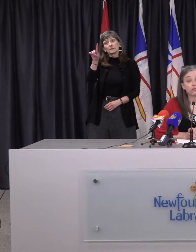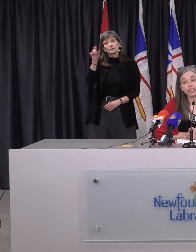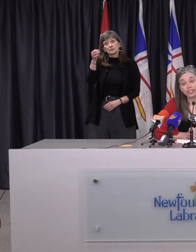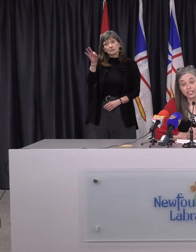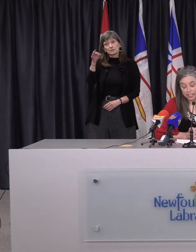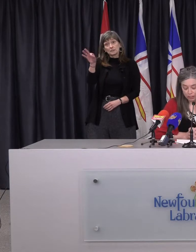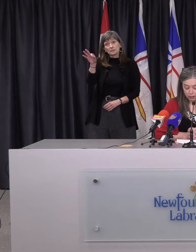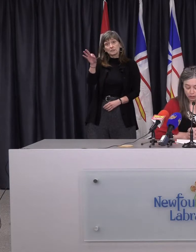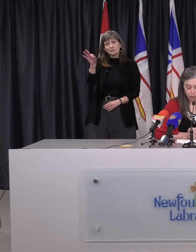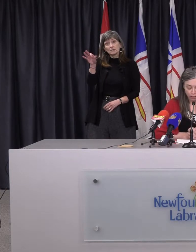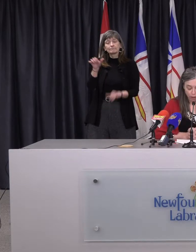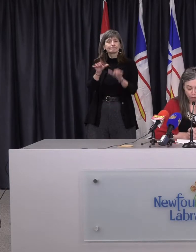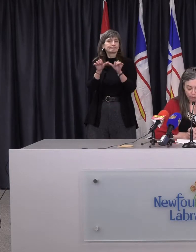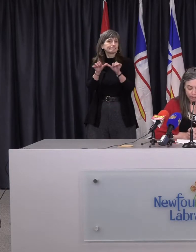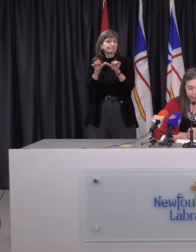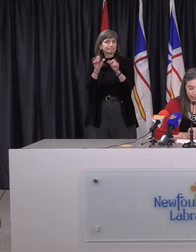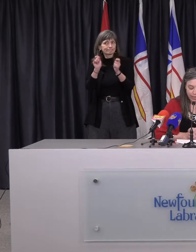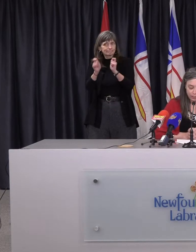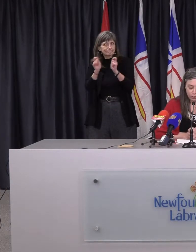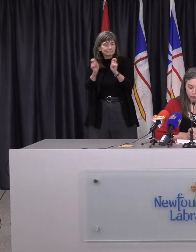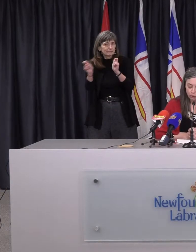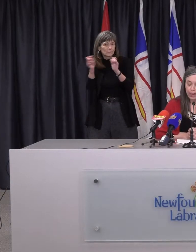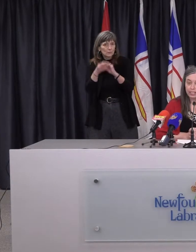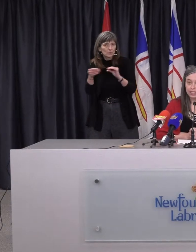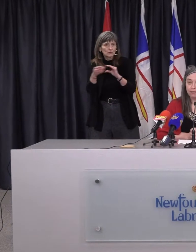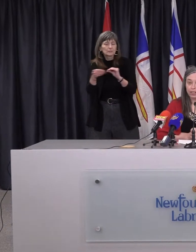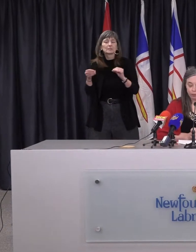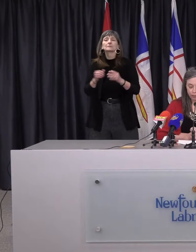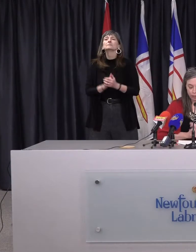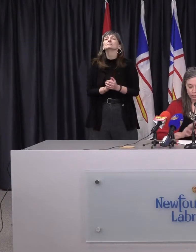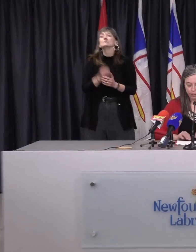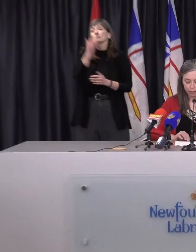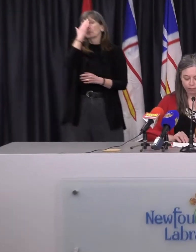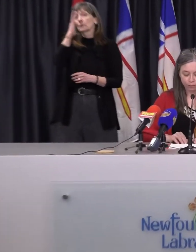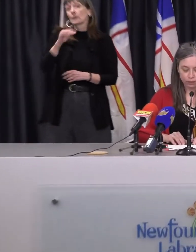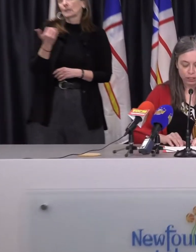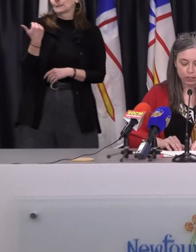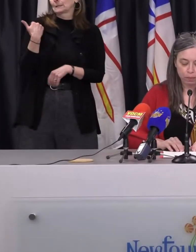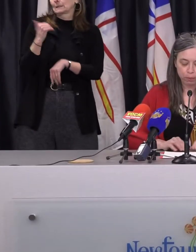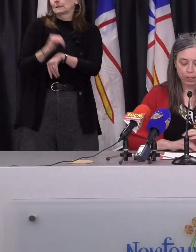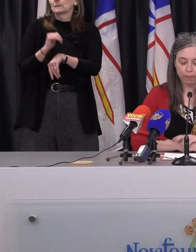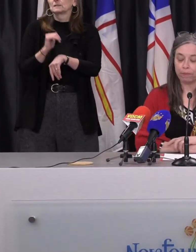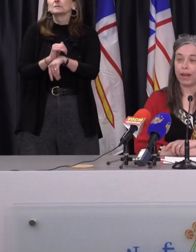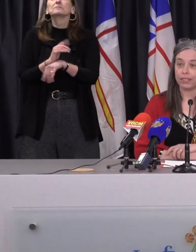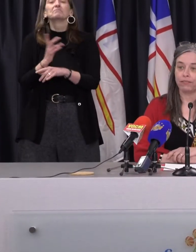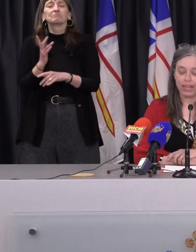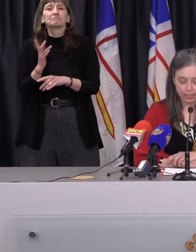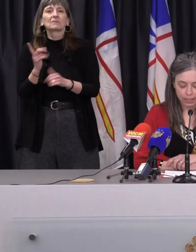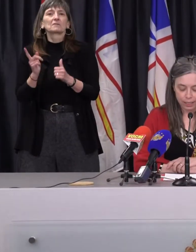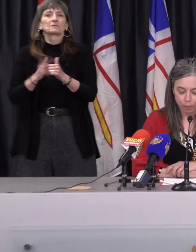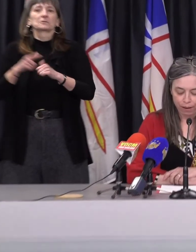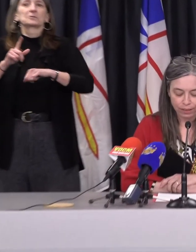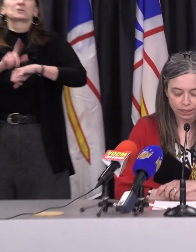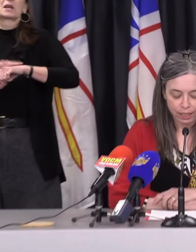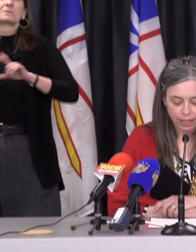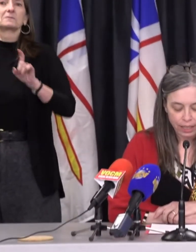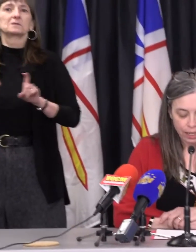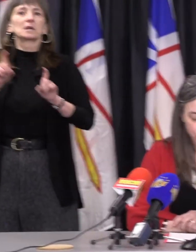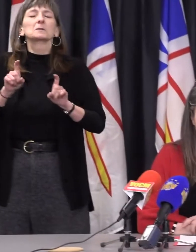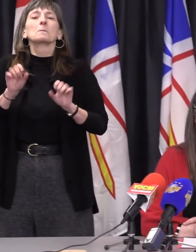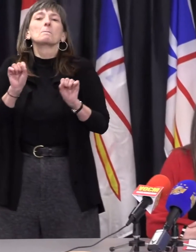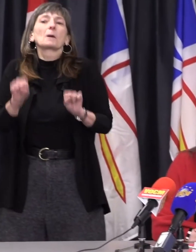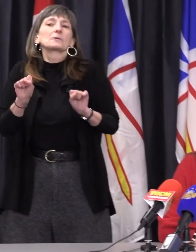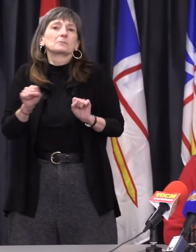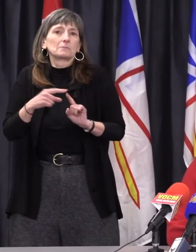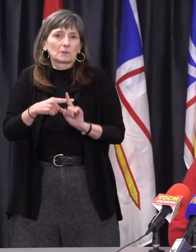COVID-19 situation continues to evolve. As you know, last evening we learned of our first presumptive positive case in this province.